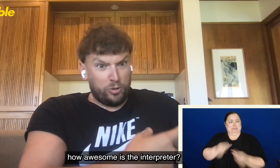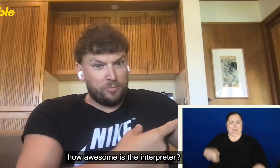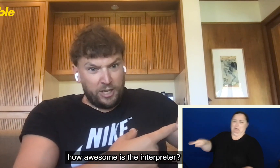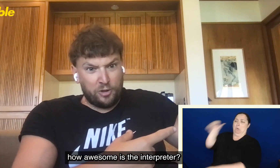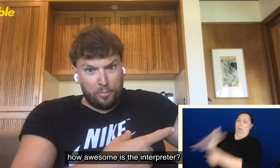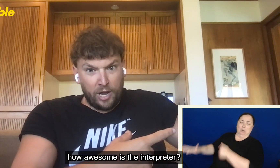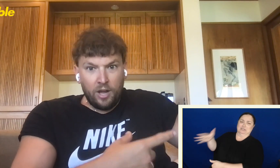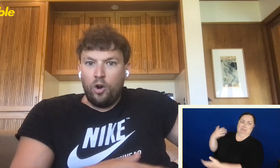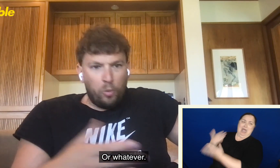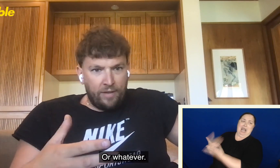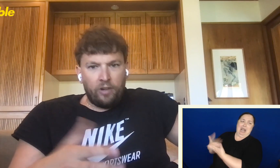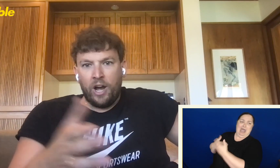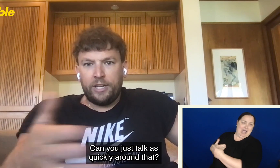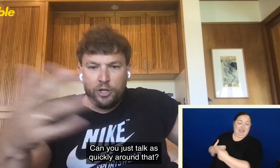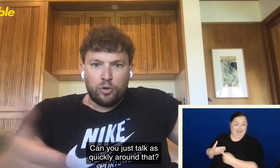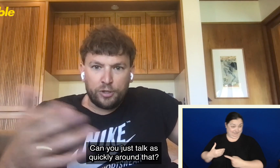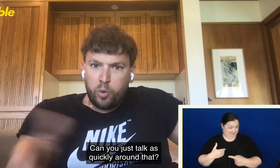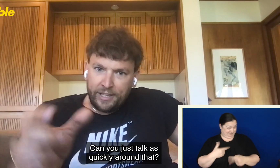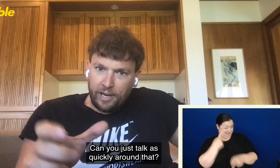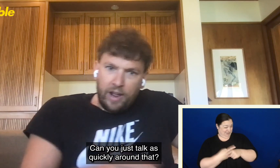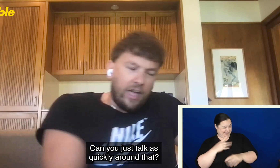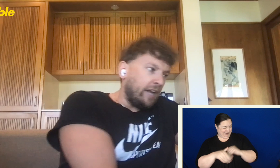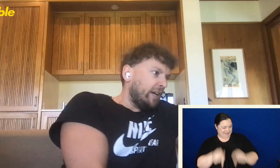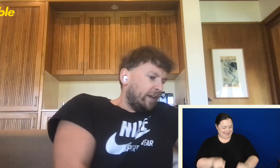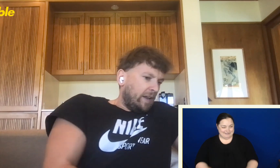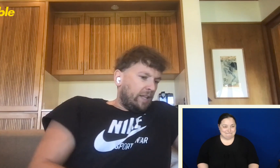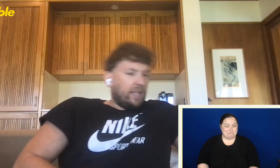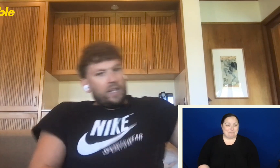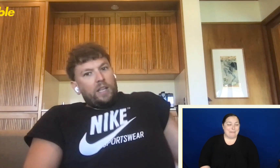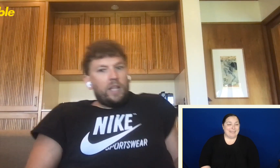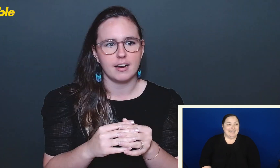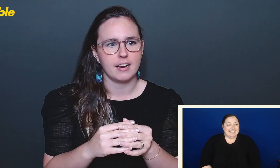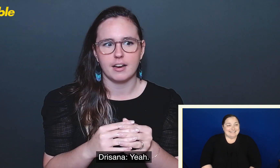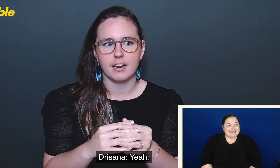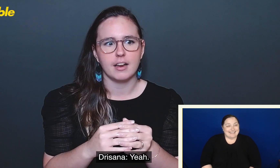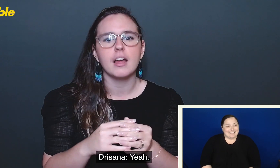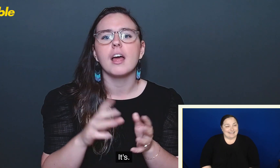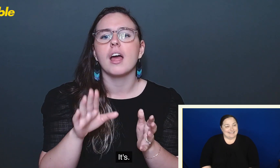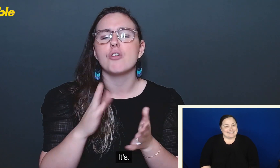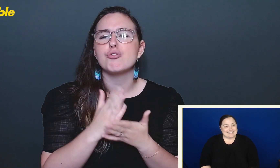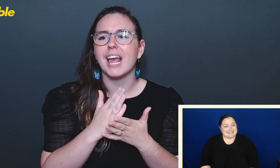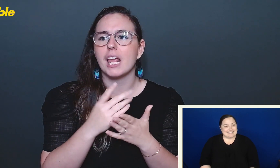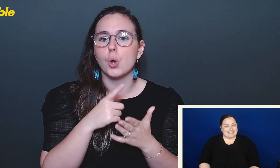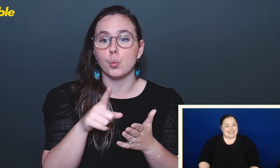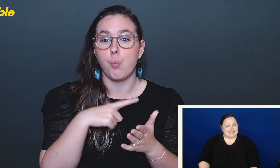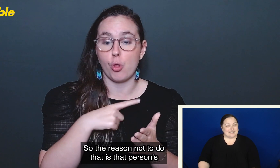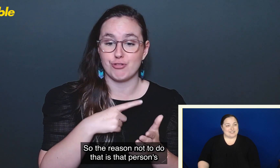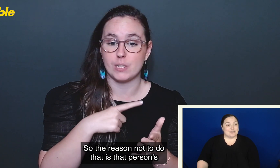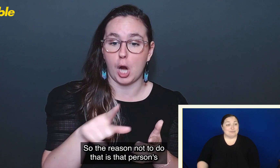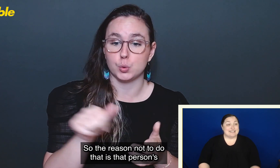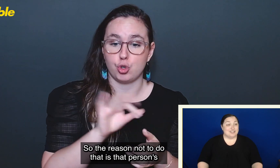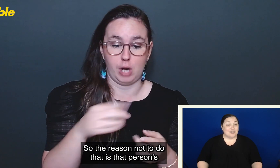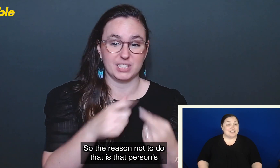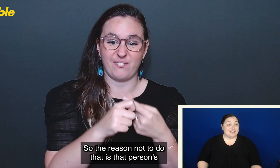how awesome is the interpreter or whatever, right? Can you just talk us quickly around that? Yeah, so